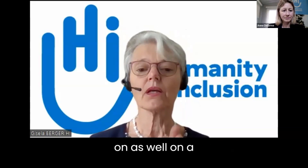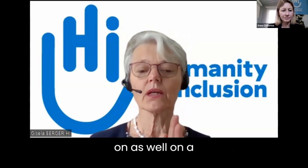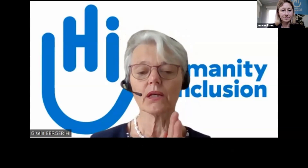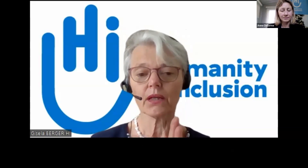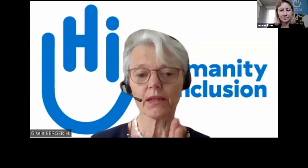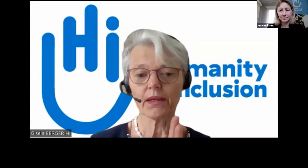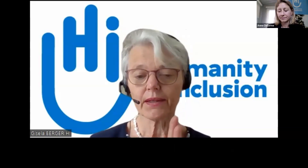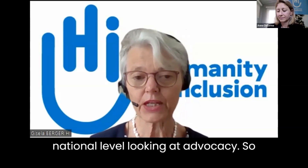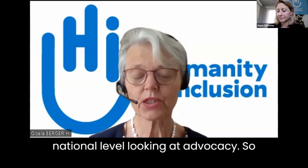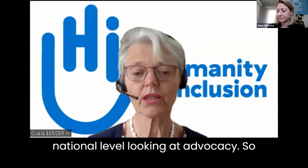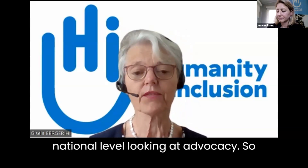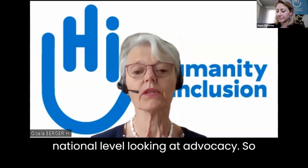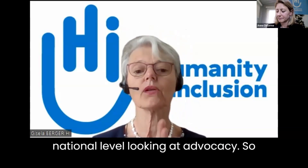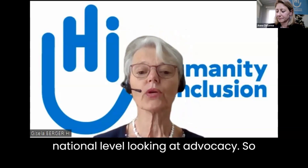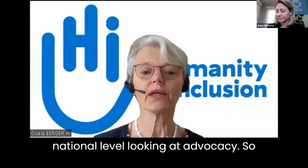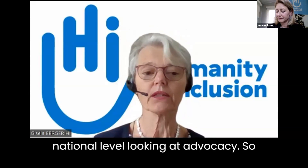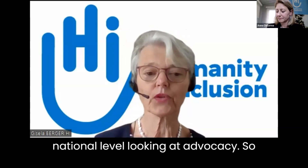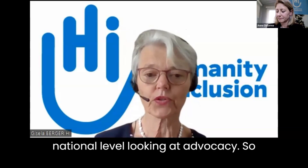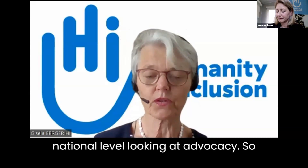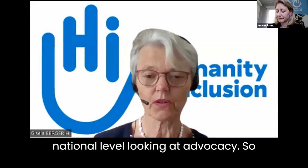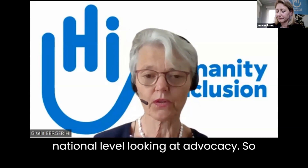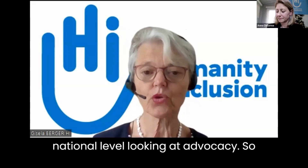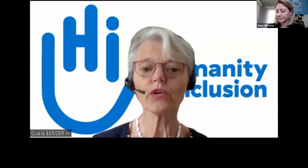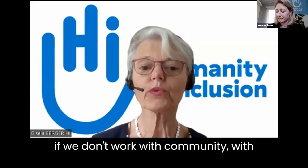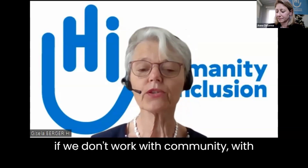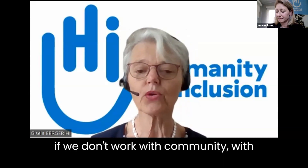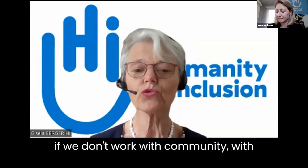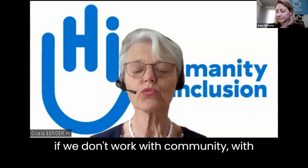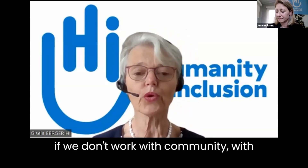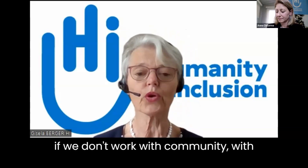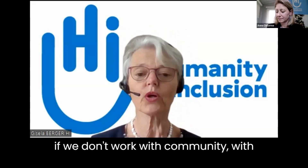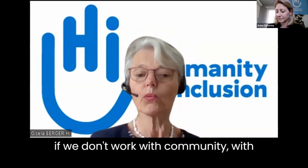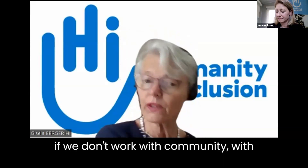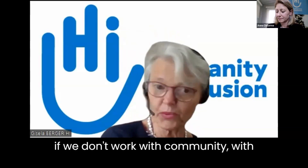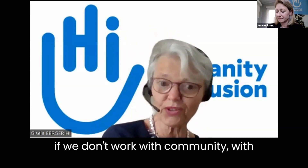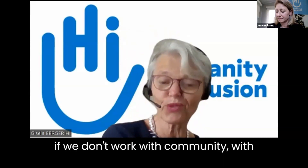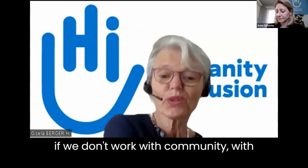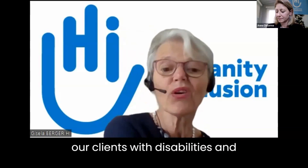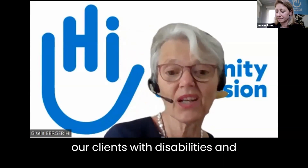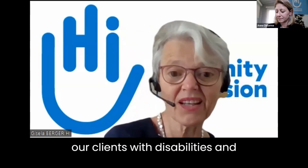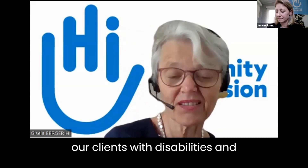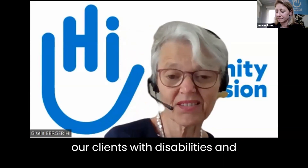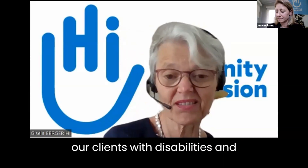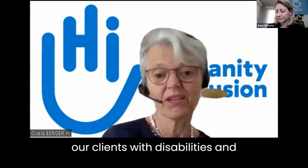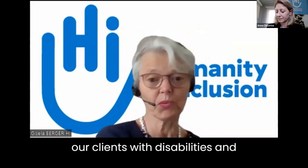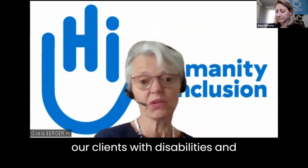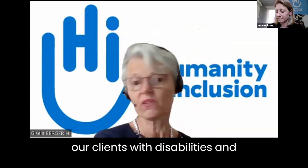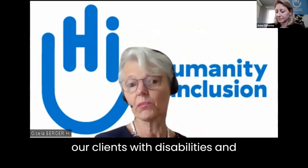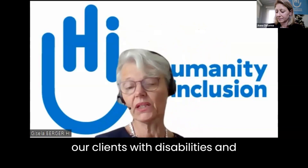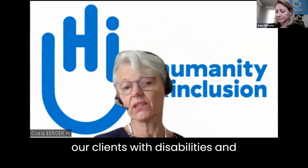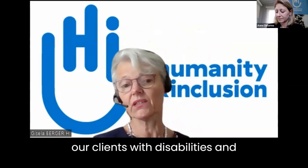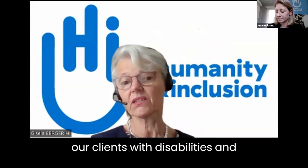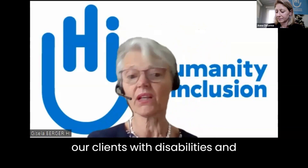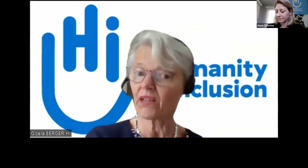on national level, looking at advocacy. So if we don't work with community, with our clients, people